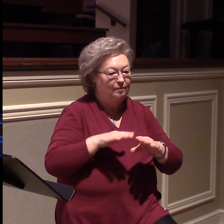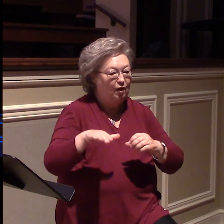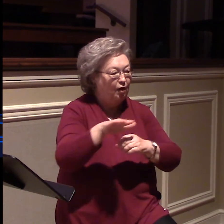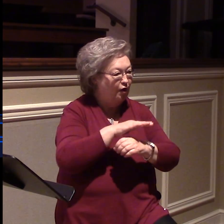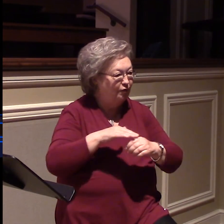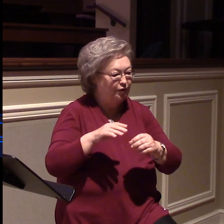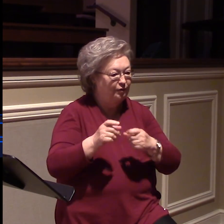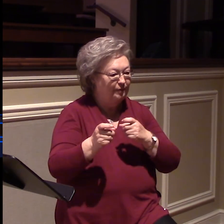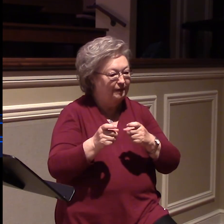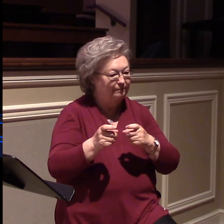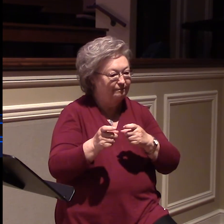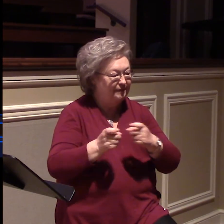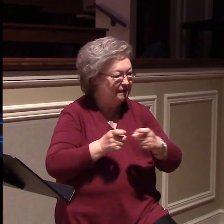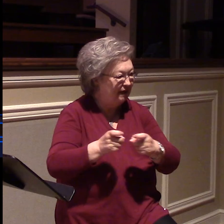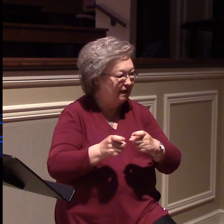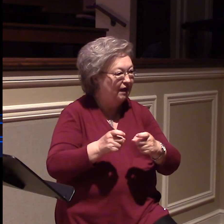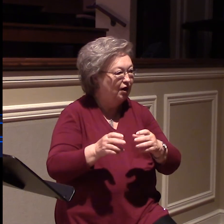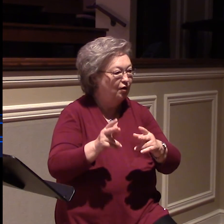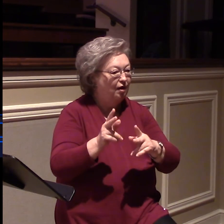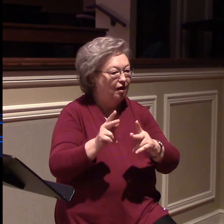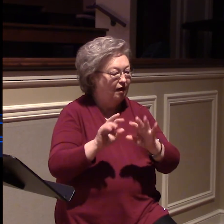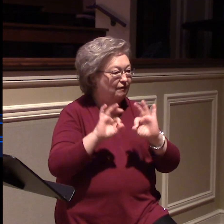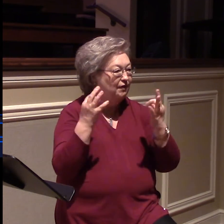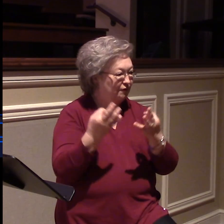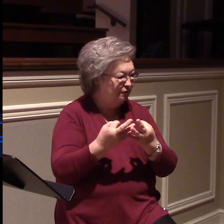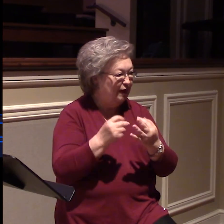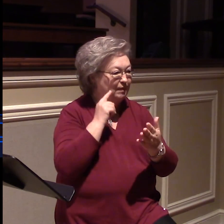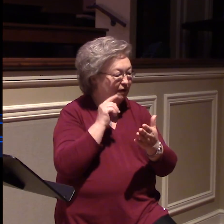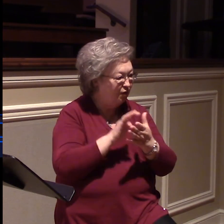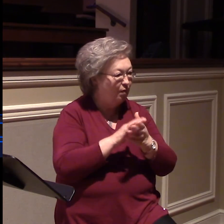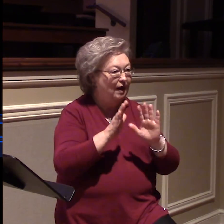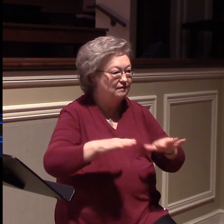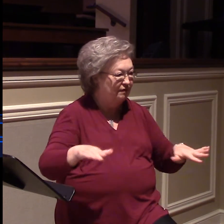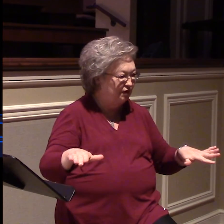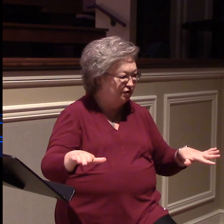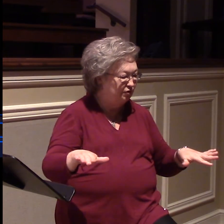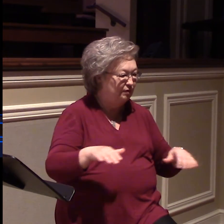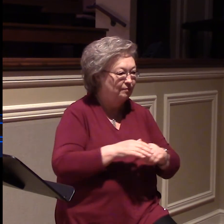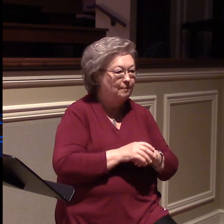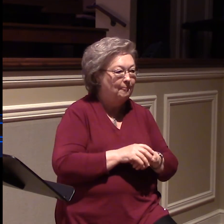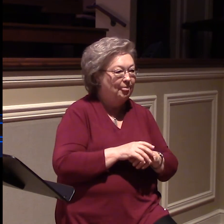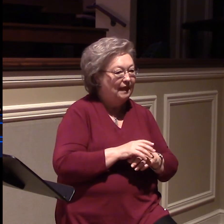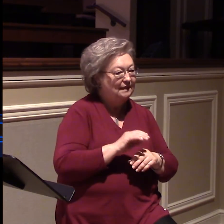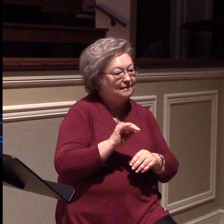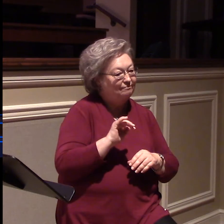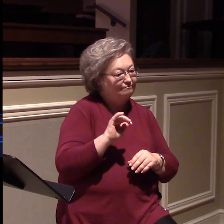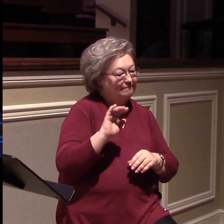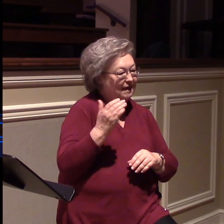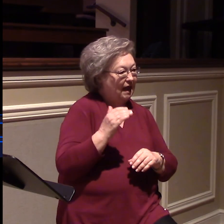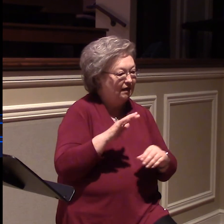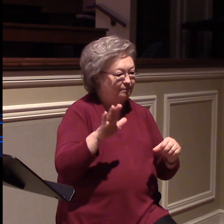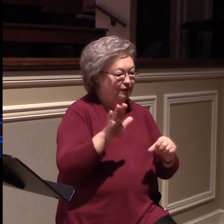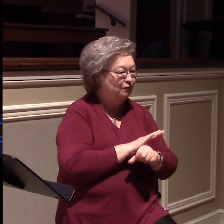and that this leadership that they give is a leadership of service and sacrifice. The picture here, again, of these managers